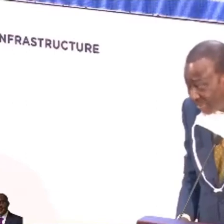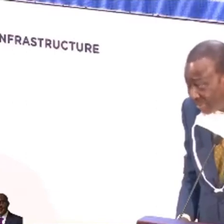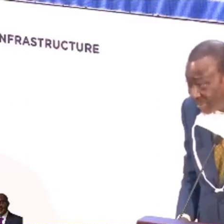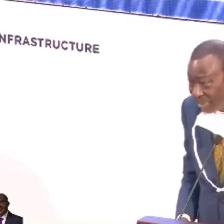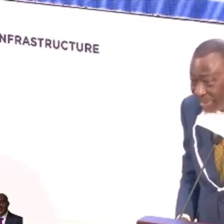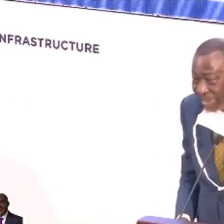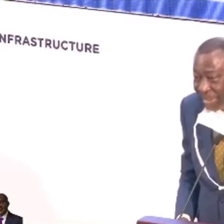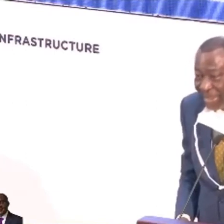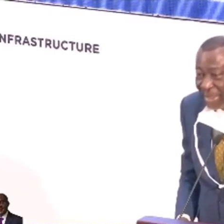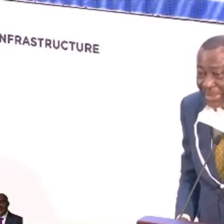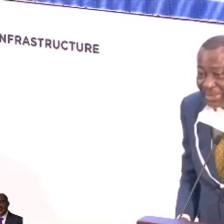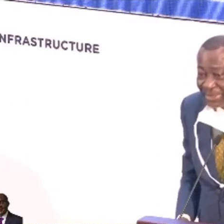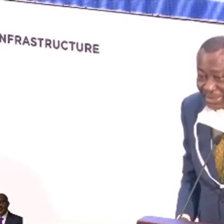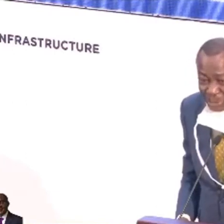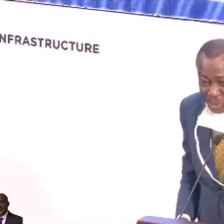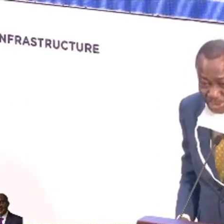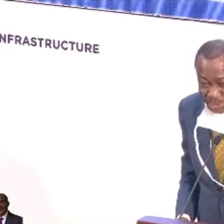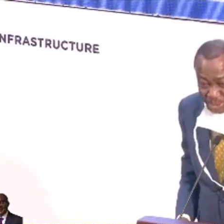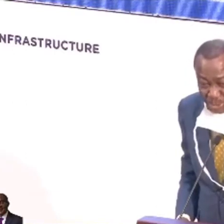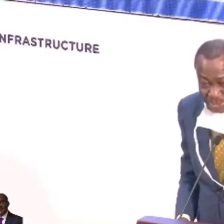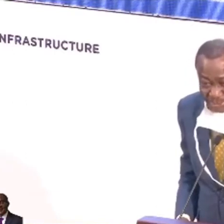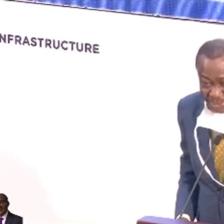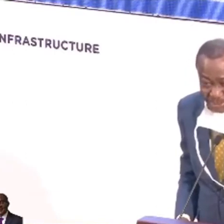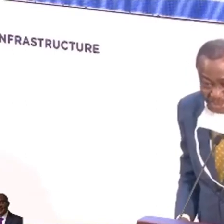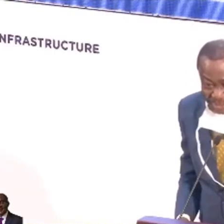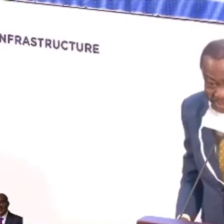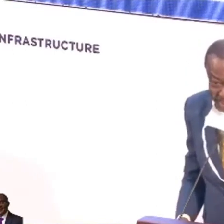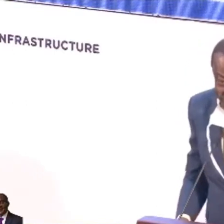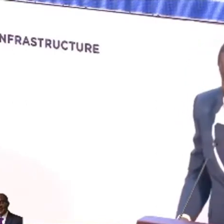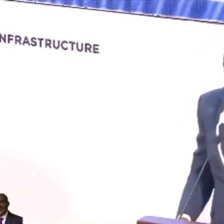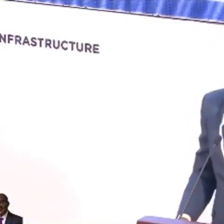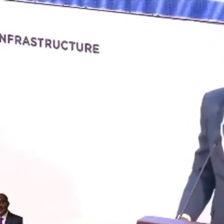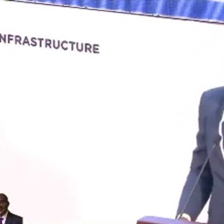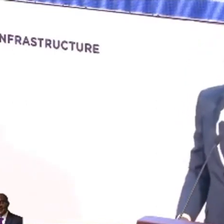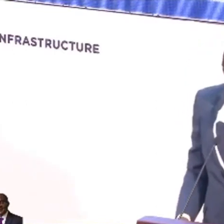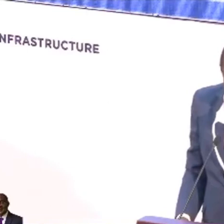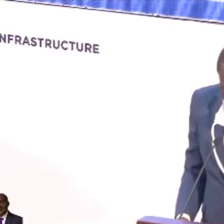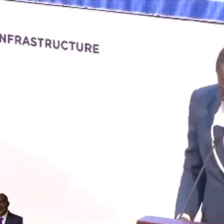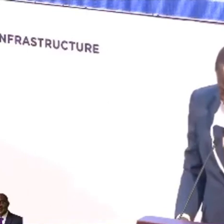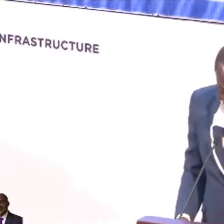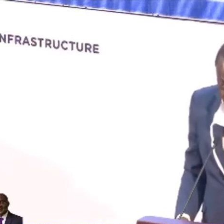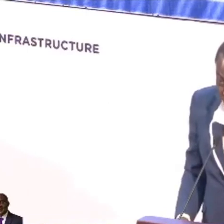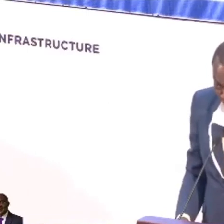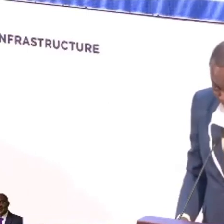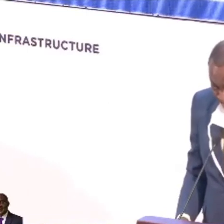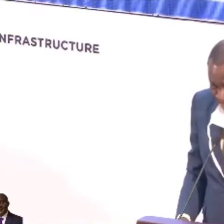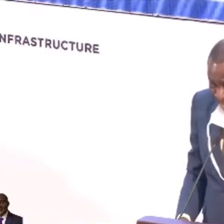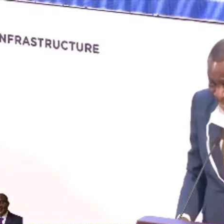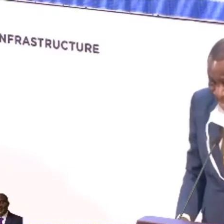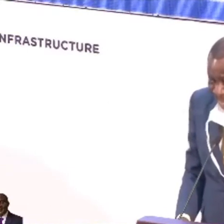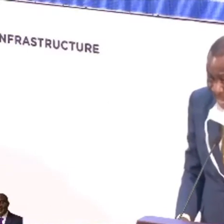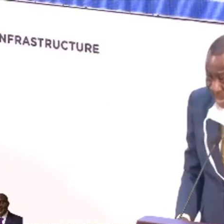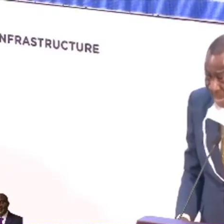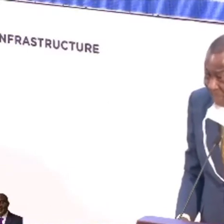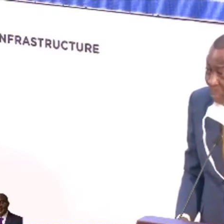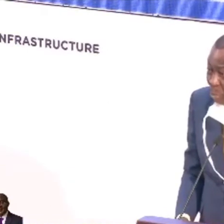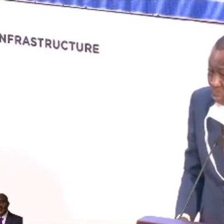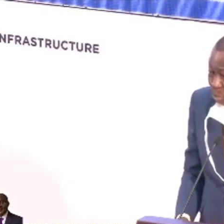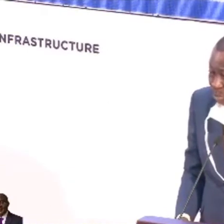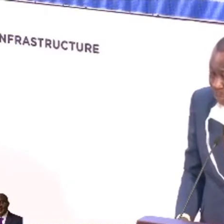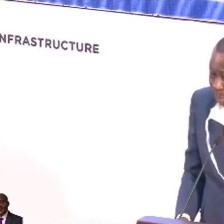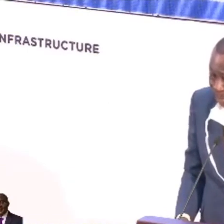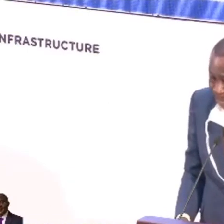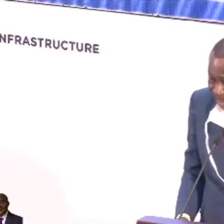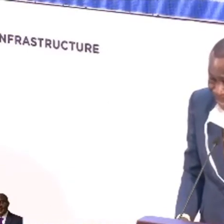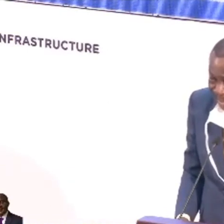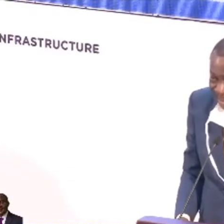President. The second one was addressed by Alhaji Dr. Mahmoud Bawumia in Kumasi. If you recall, those